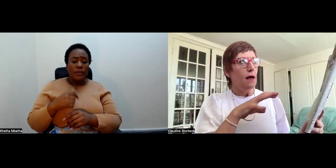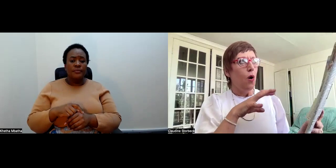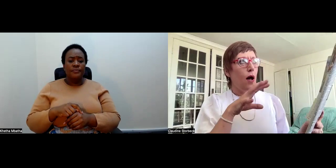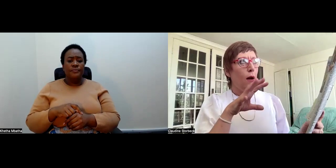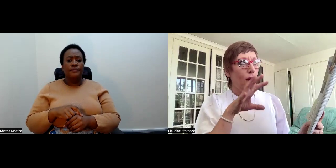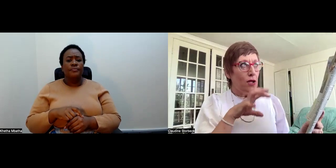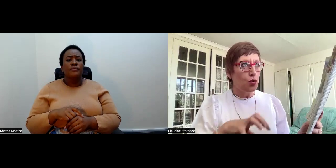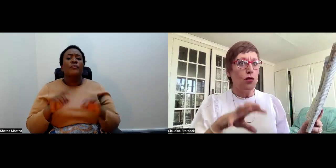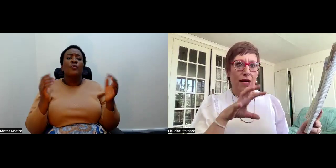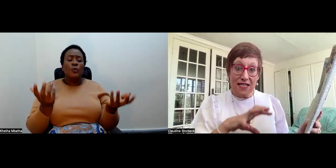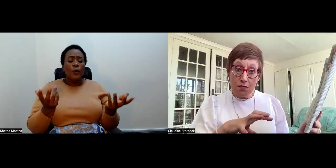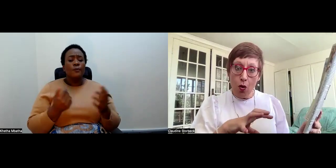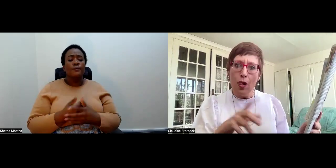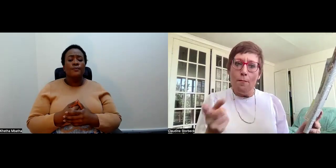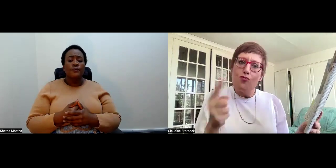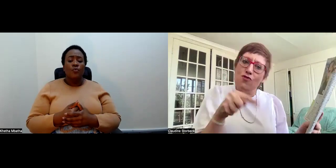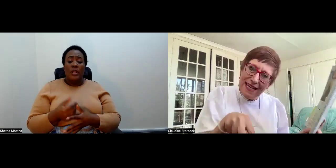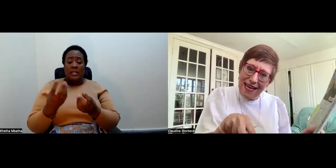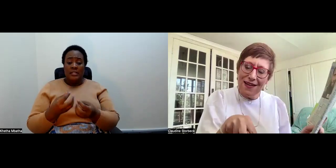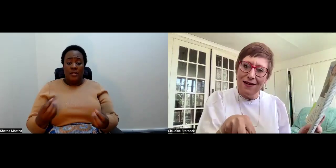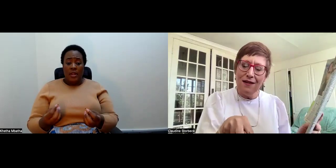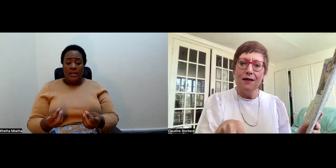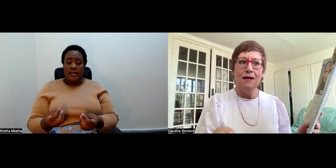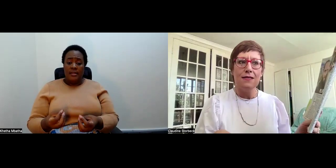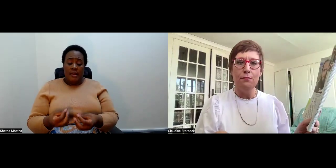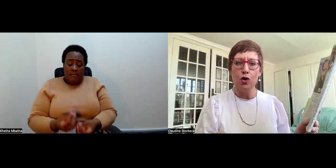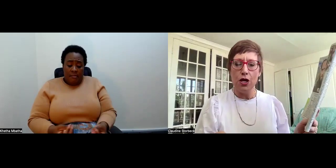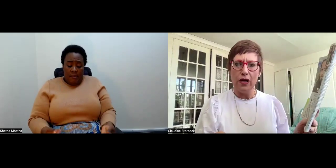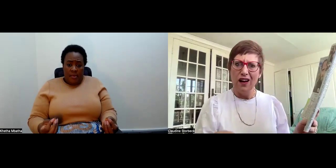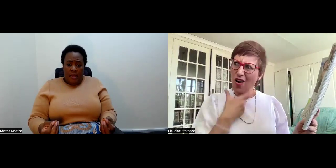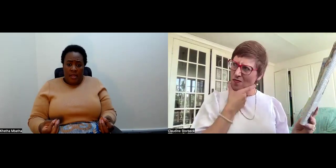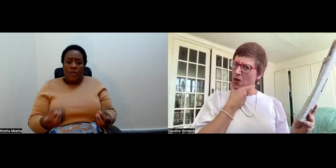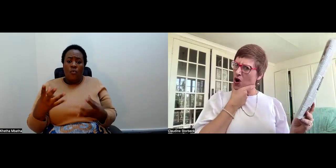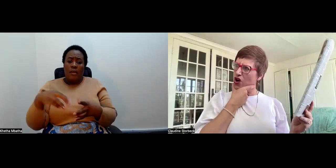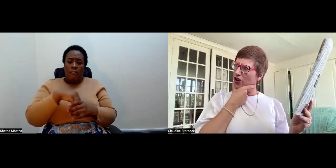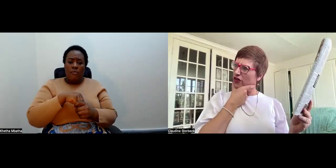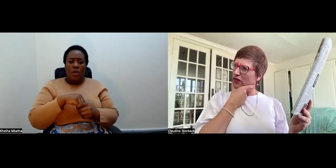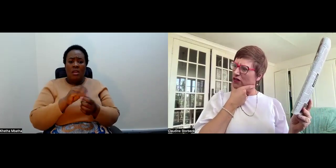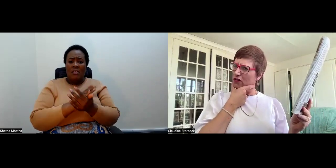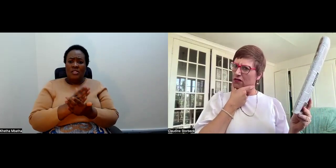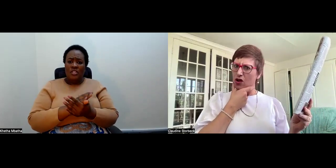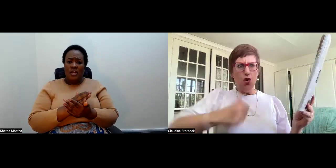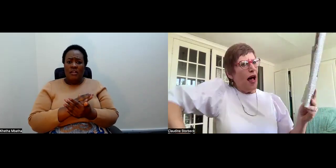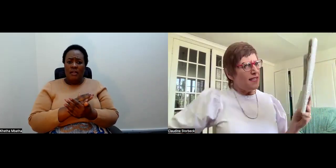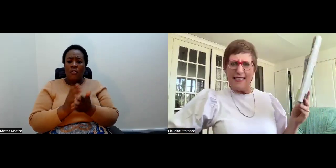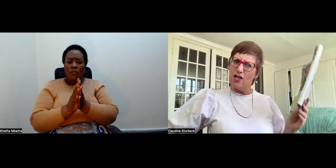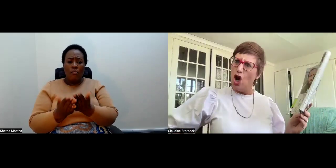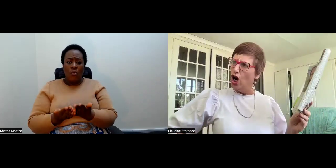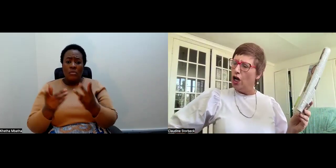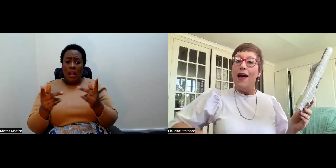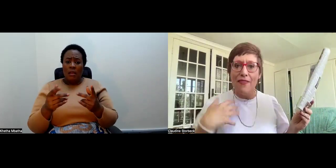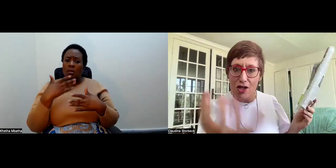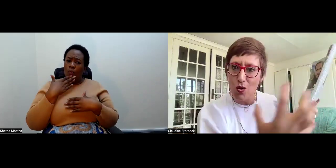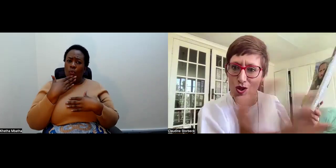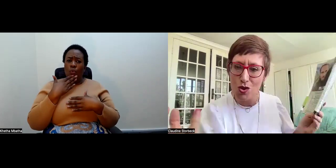typically, when children are really small, bring in some book sharing. Oh my word, who else has a